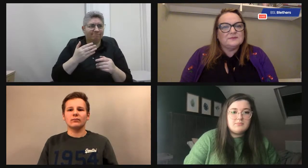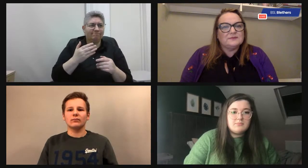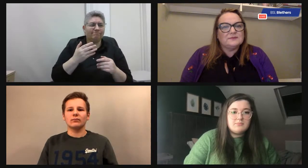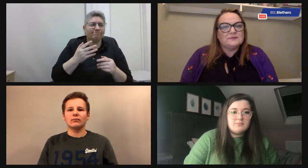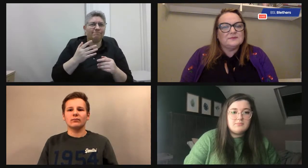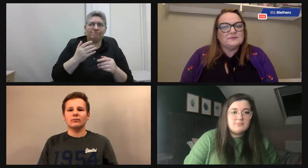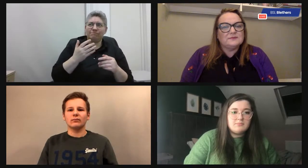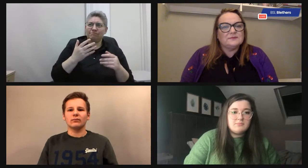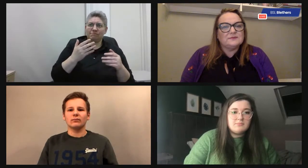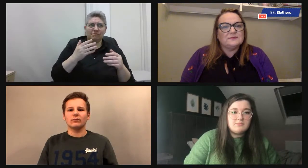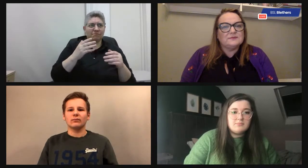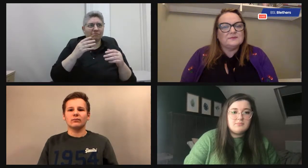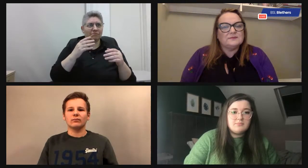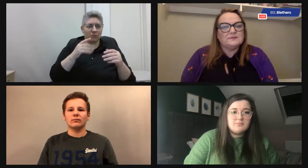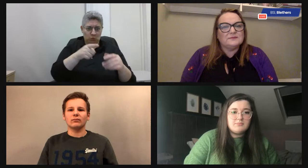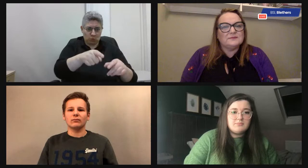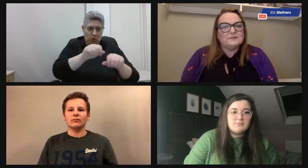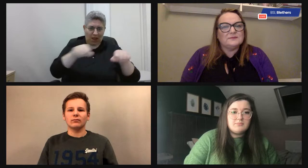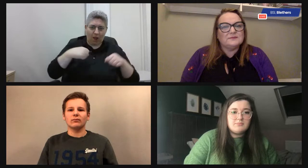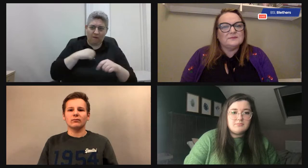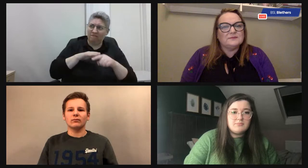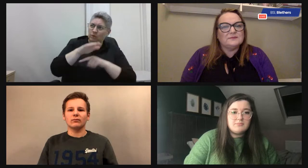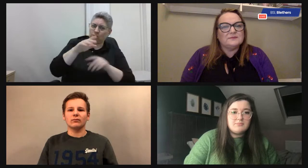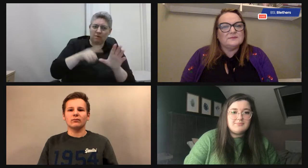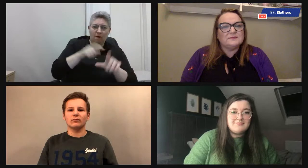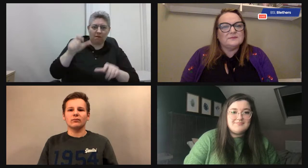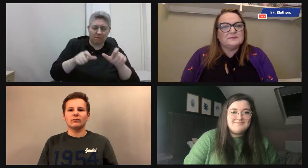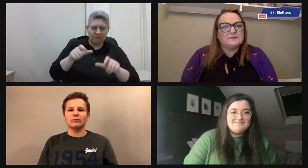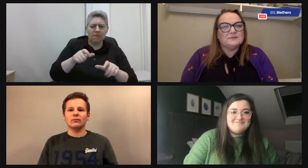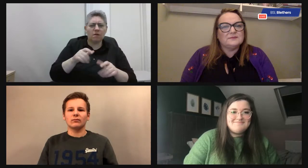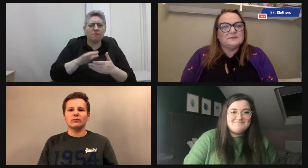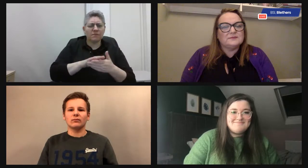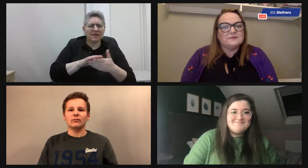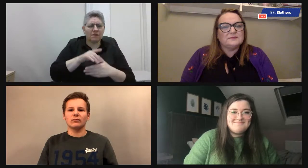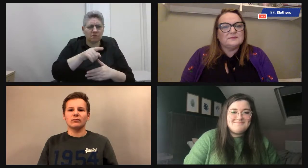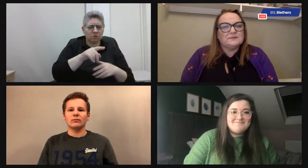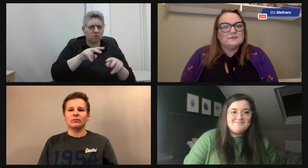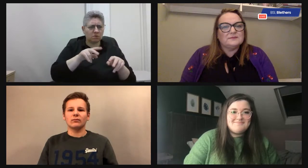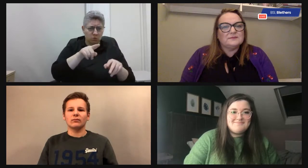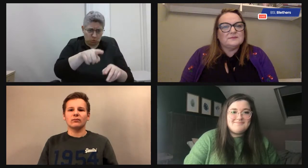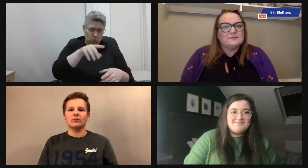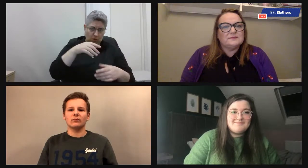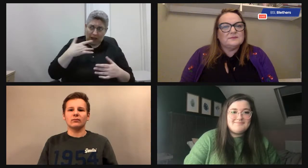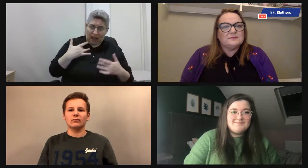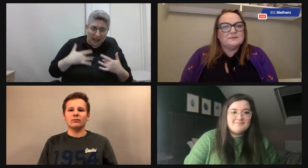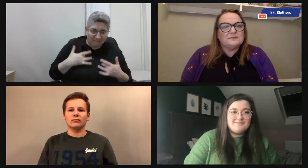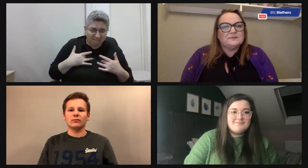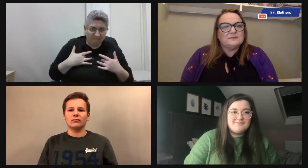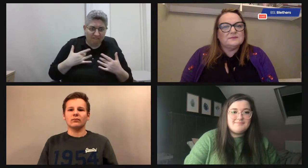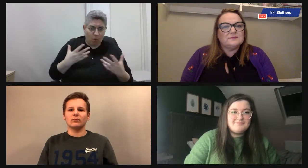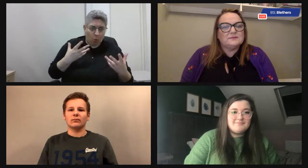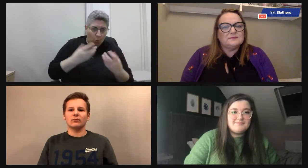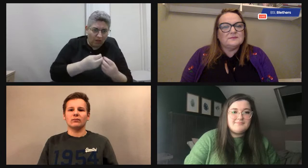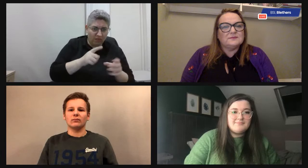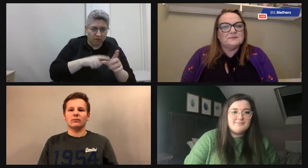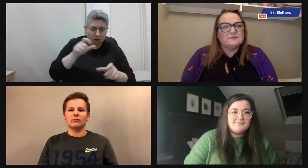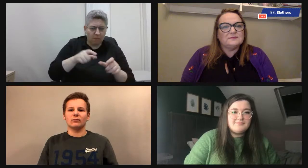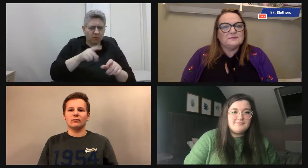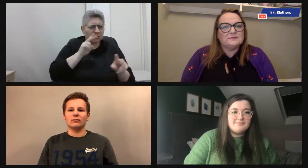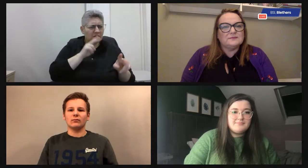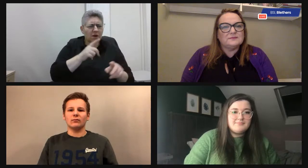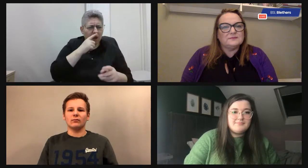you know, you're the future of our community. Um, do you